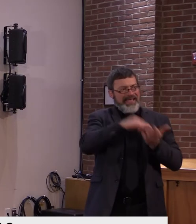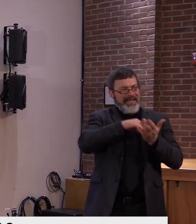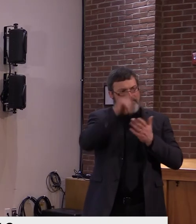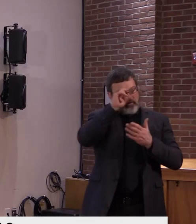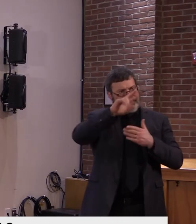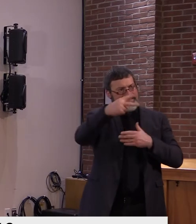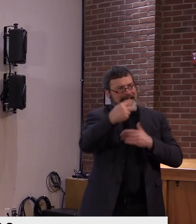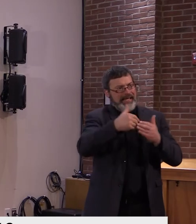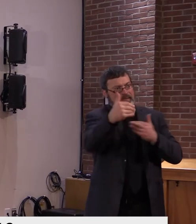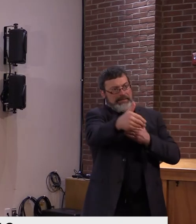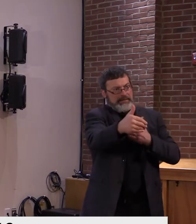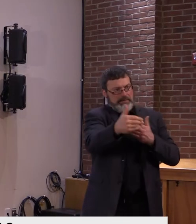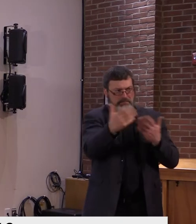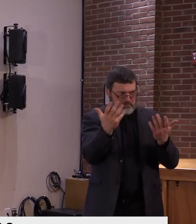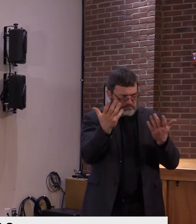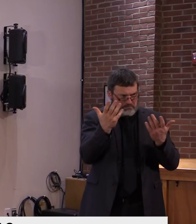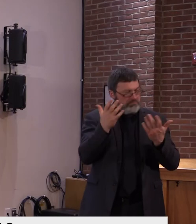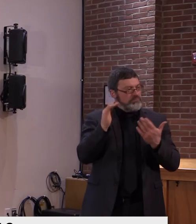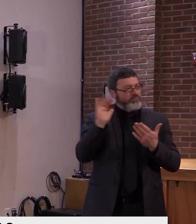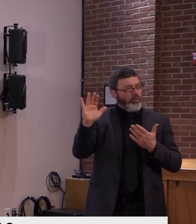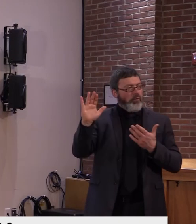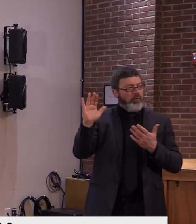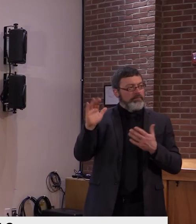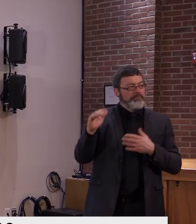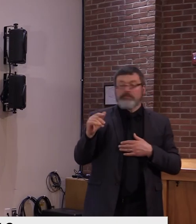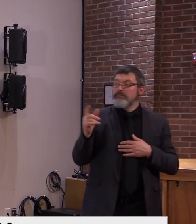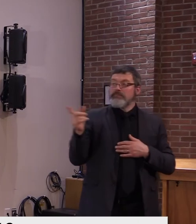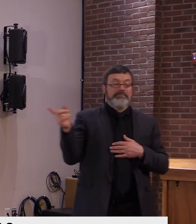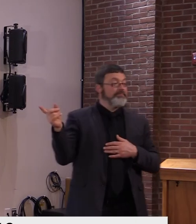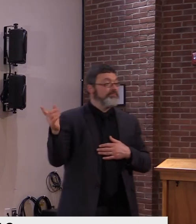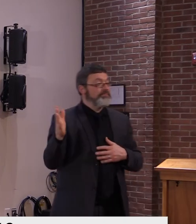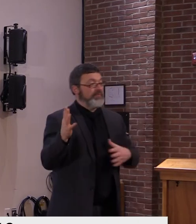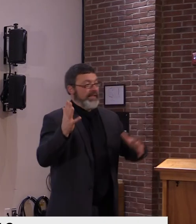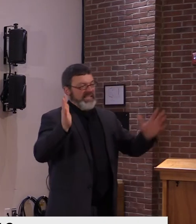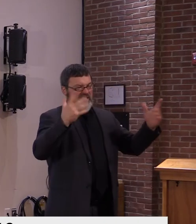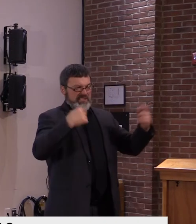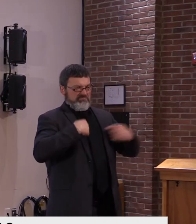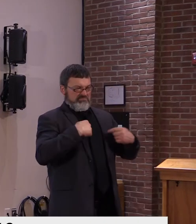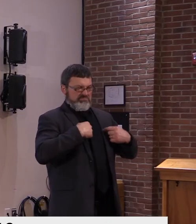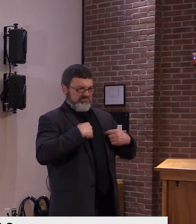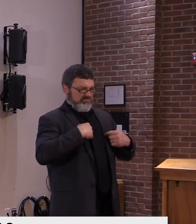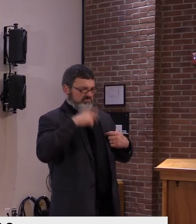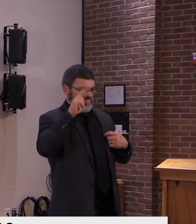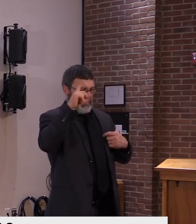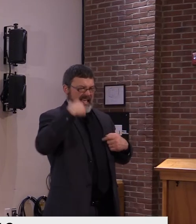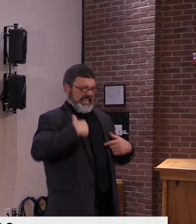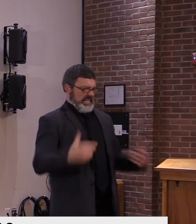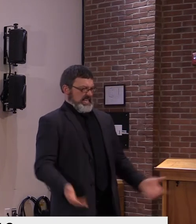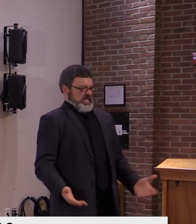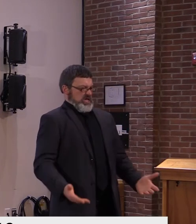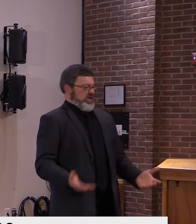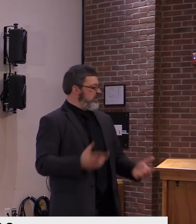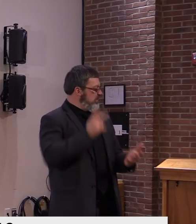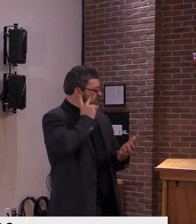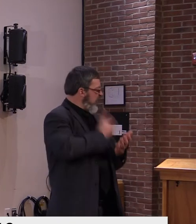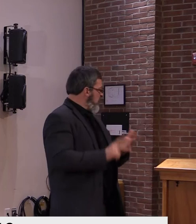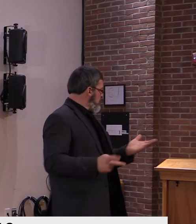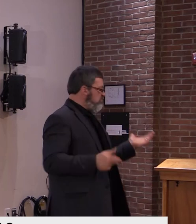Since I'm the one in the room, I guess I could start. Is that okay with you, Secretary Smith? Go right ahead.